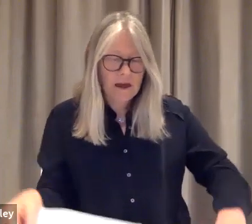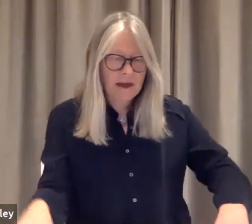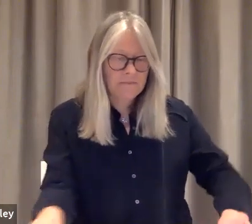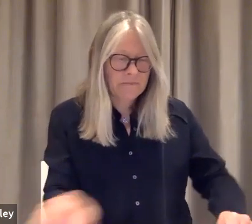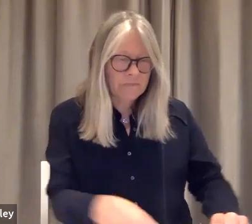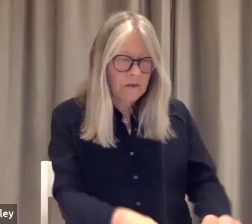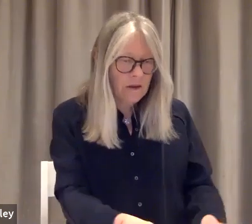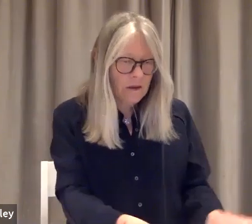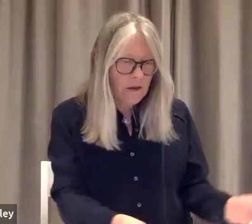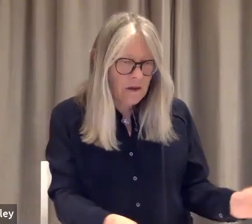Okay.